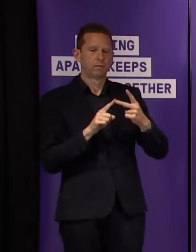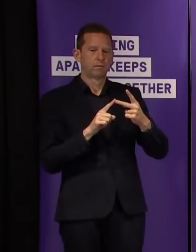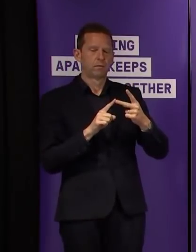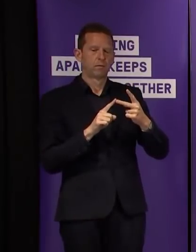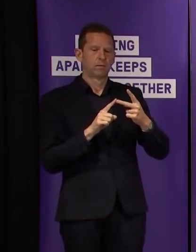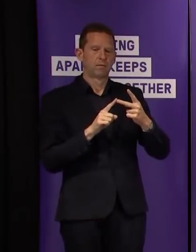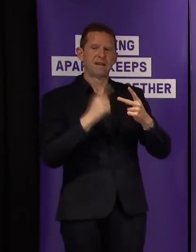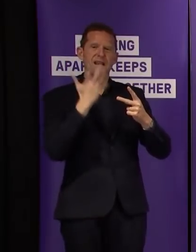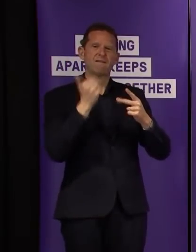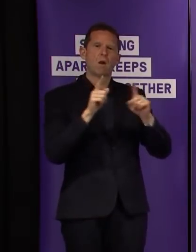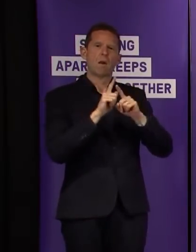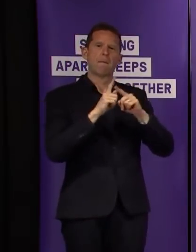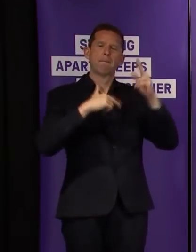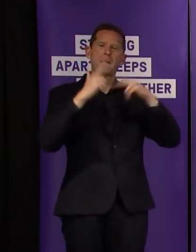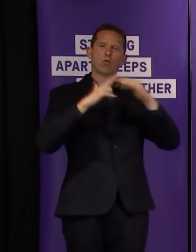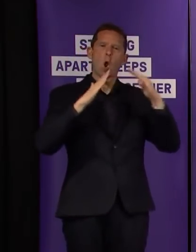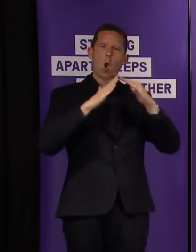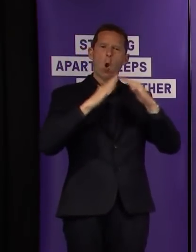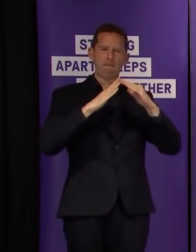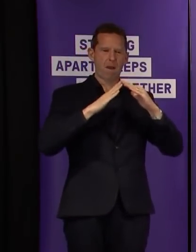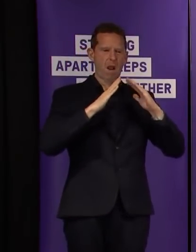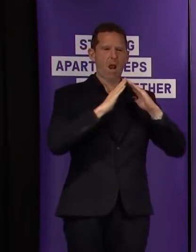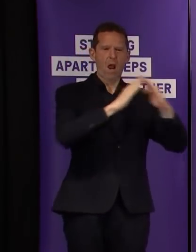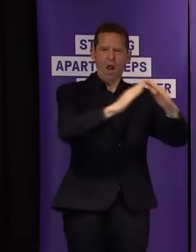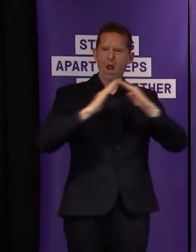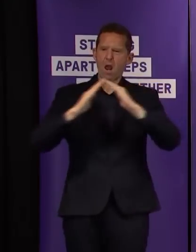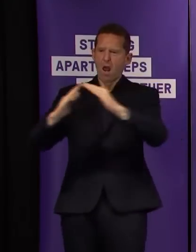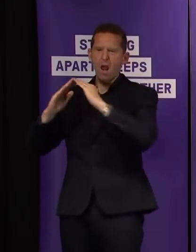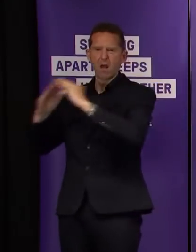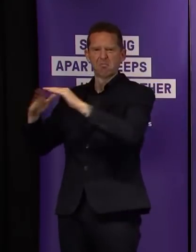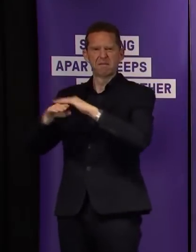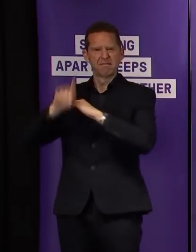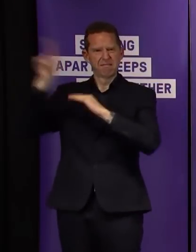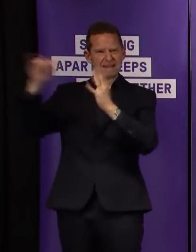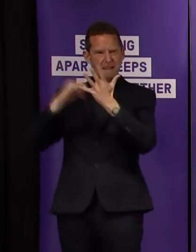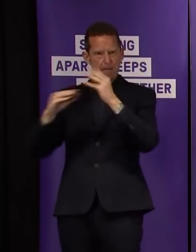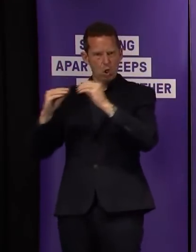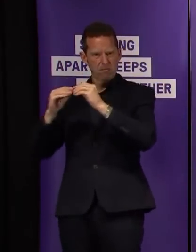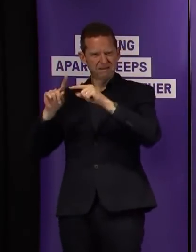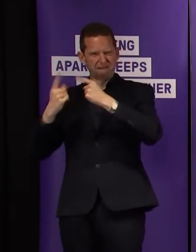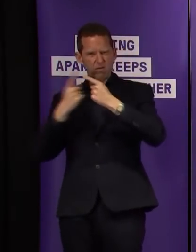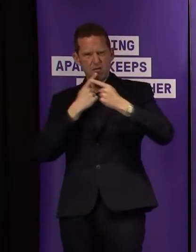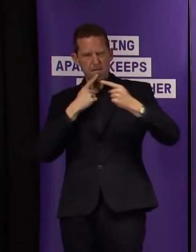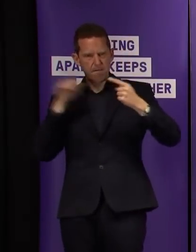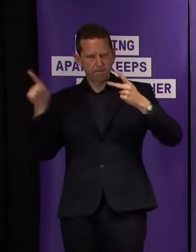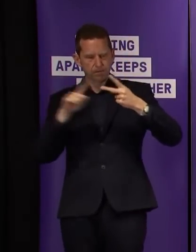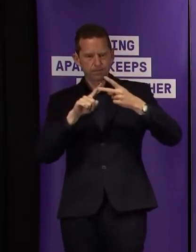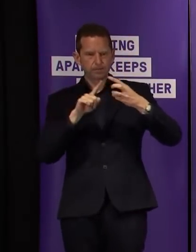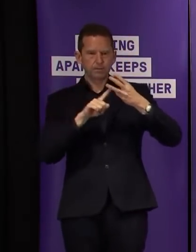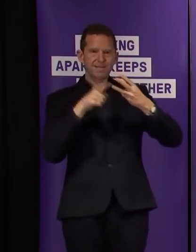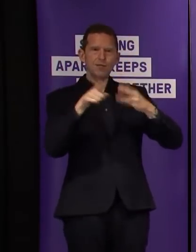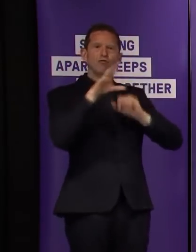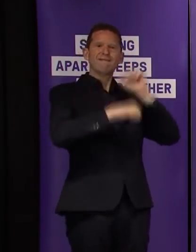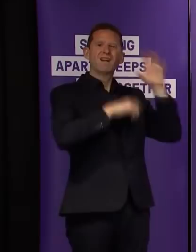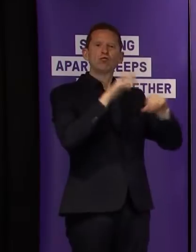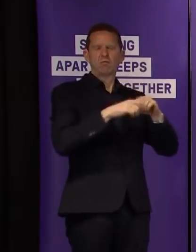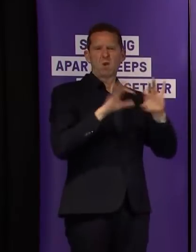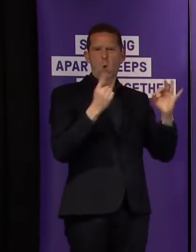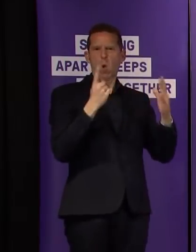volume building, if you like, so building homes out in the suburbs. Then there is things like renovations where no one's